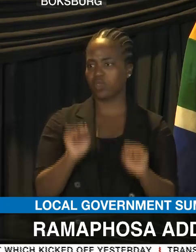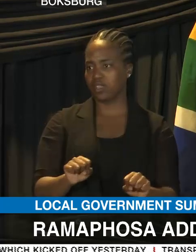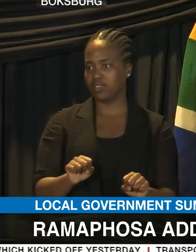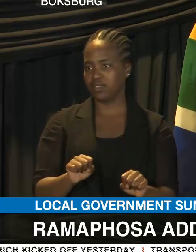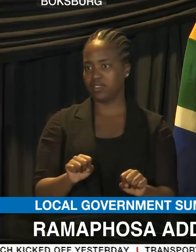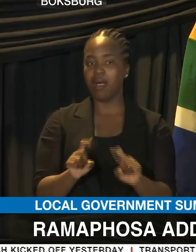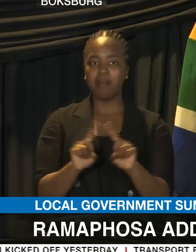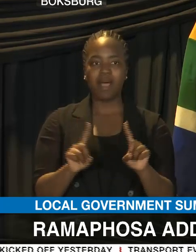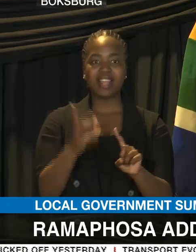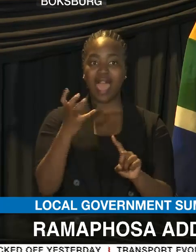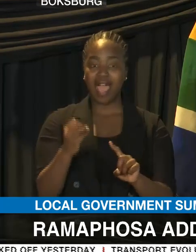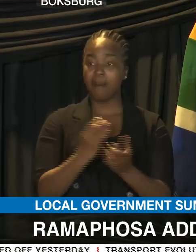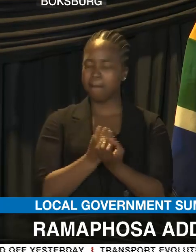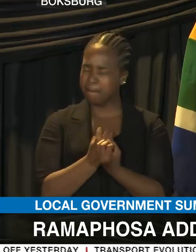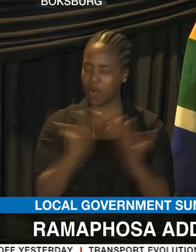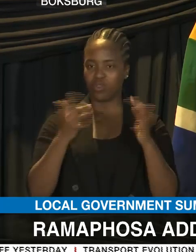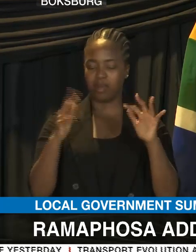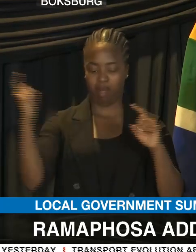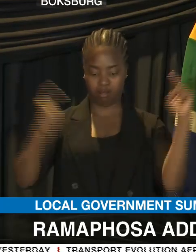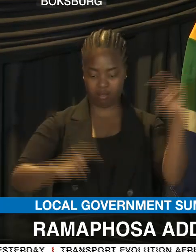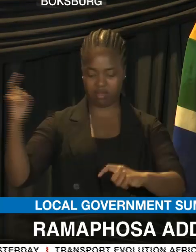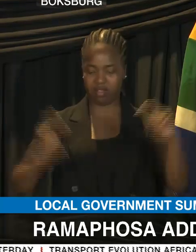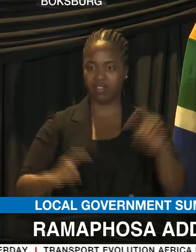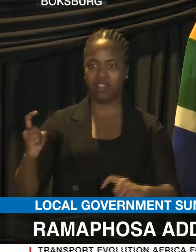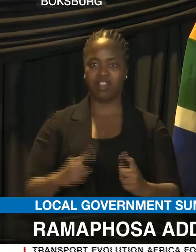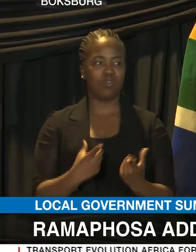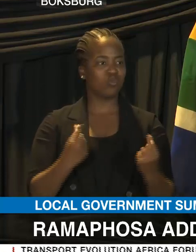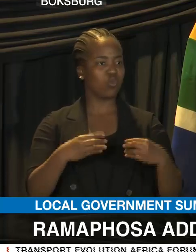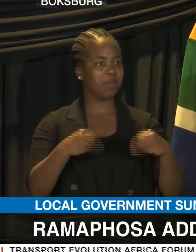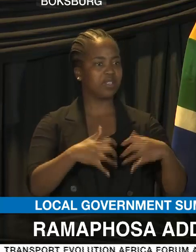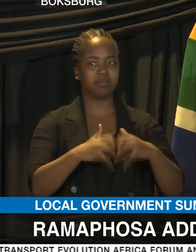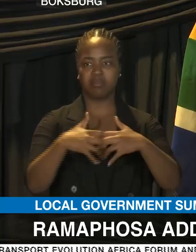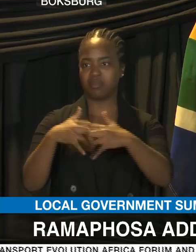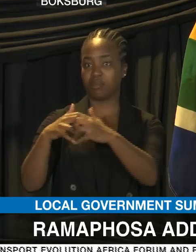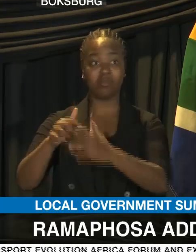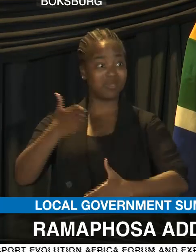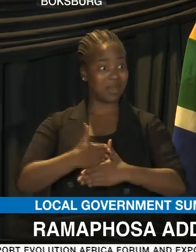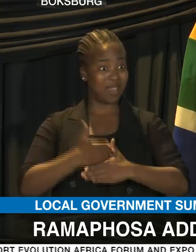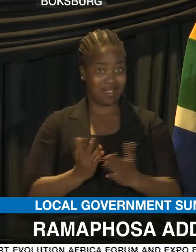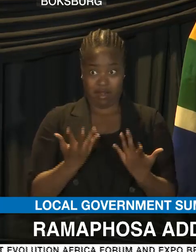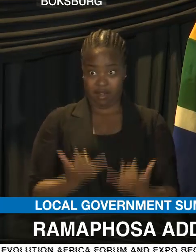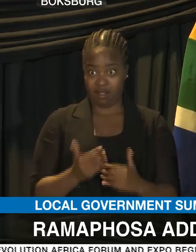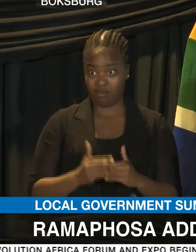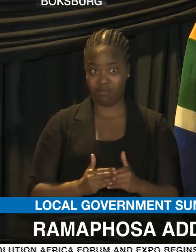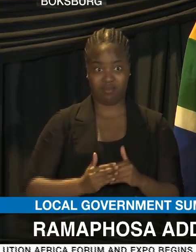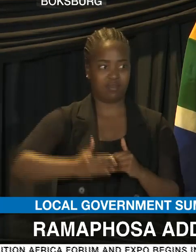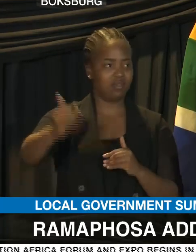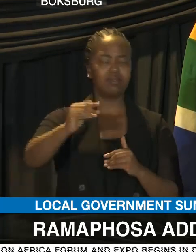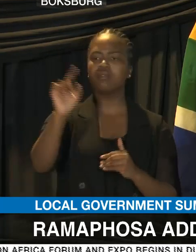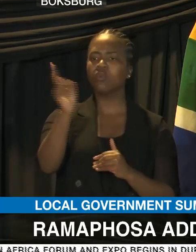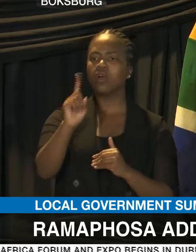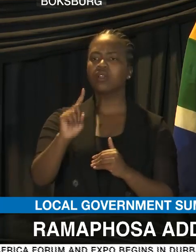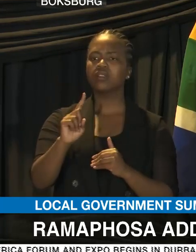are magnets for investment. The task before us at this point is